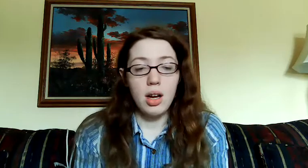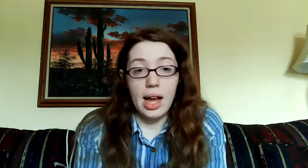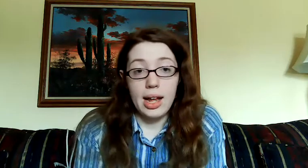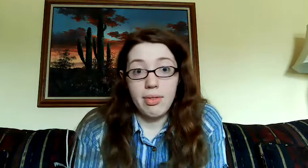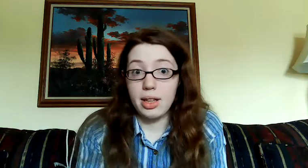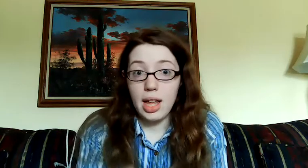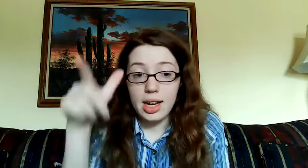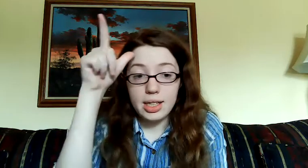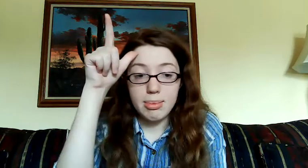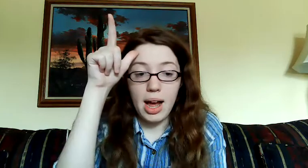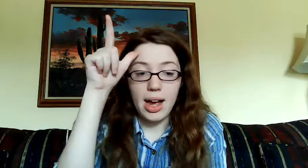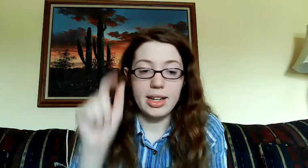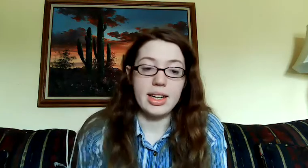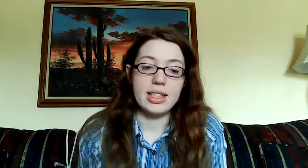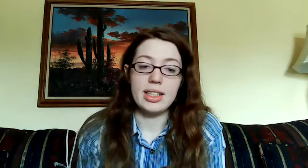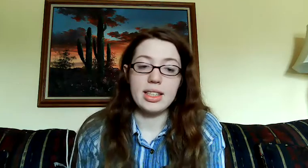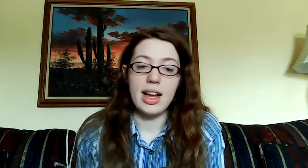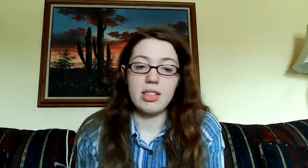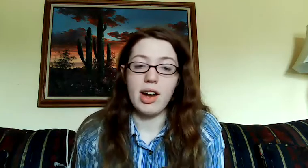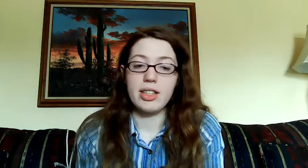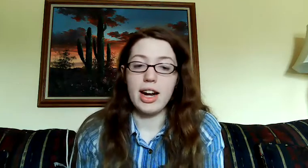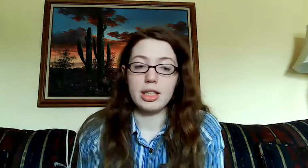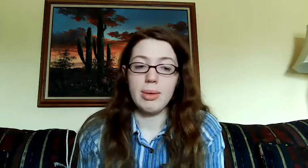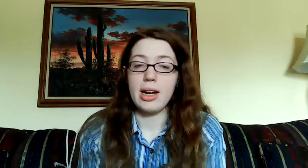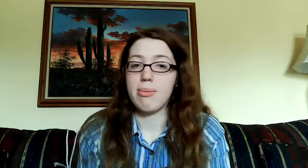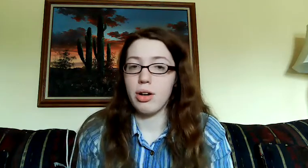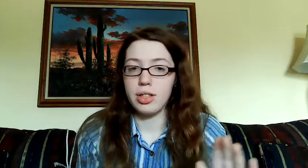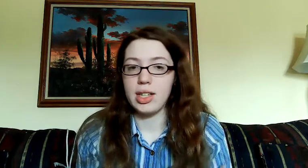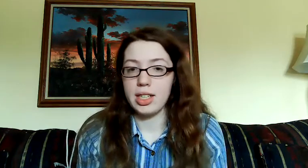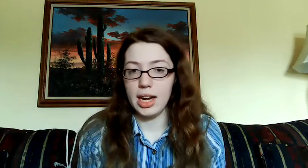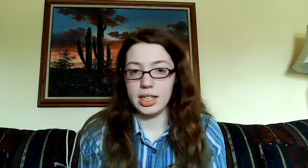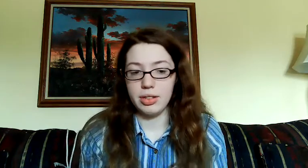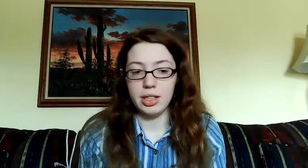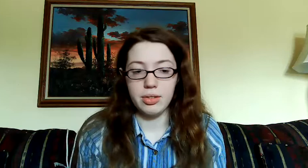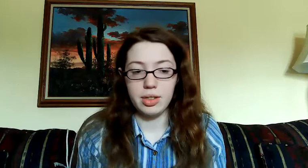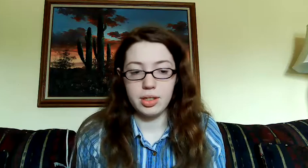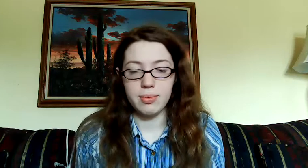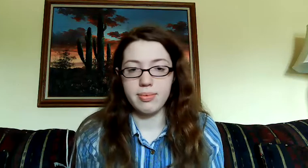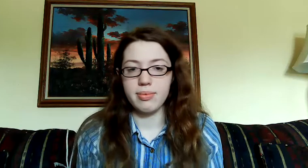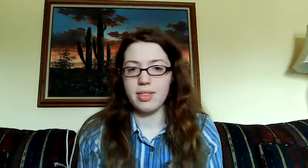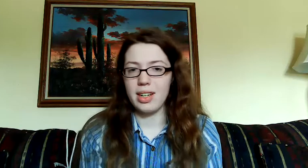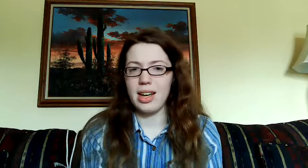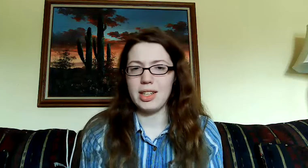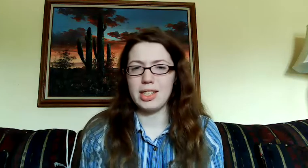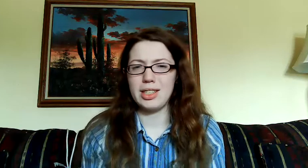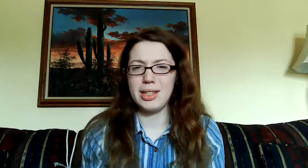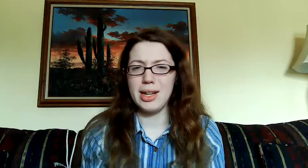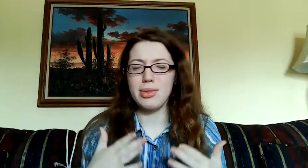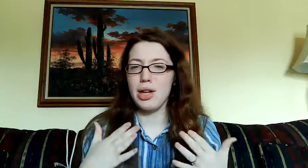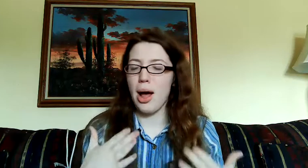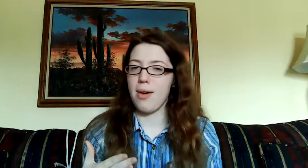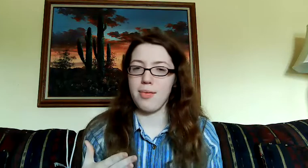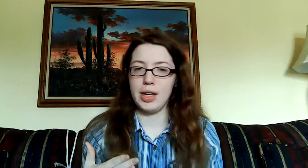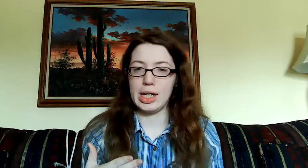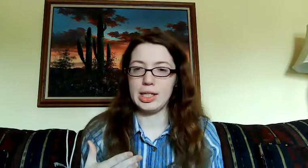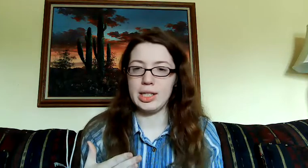well, the logic behind it is that these classifiers actually make up most of the signs you use. Which seems obvious,